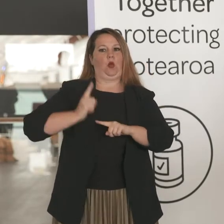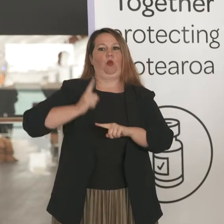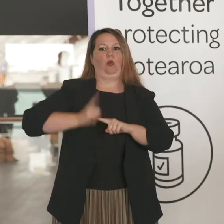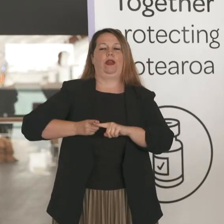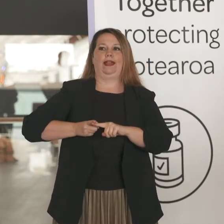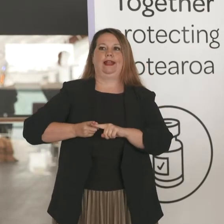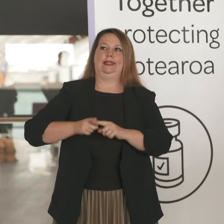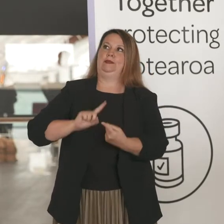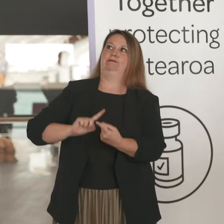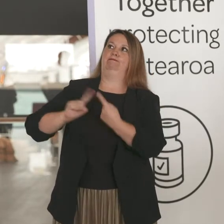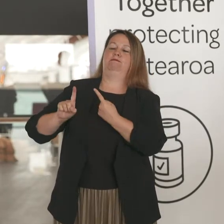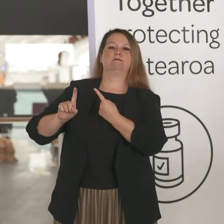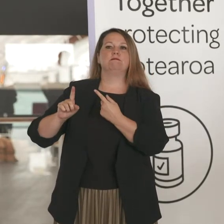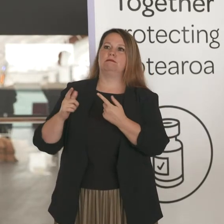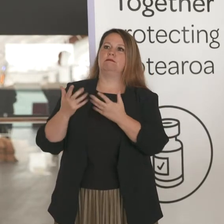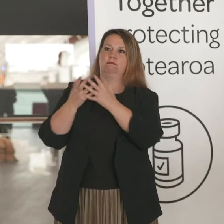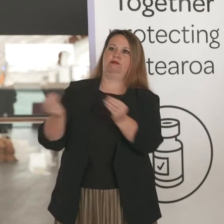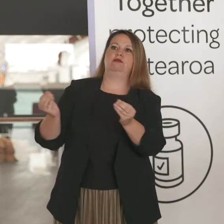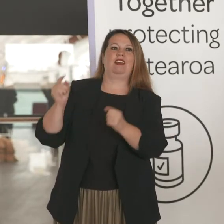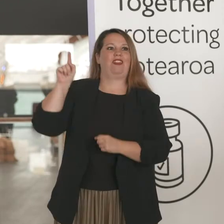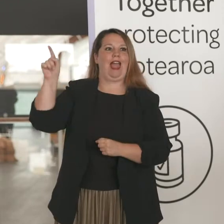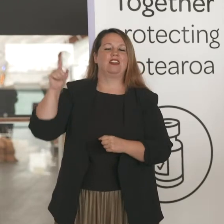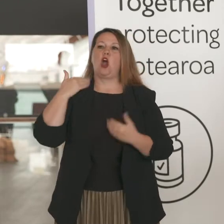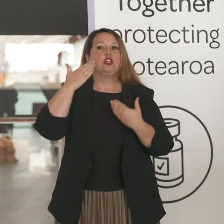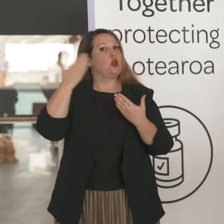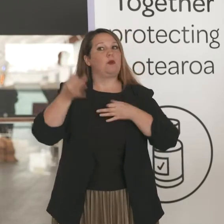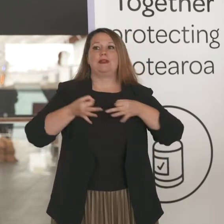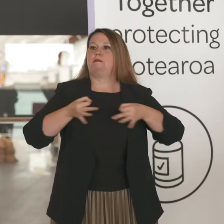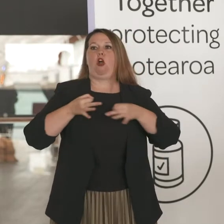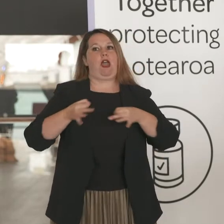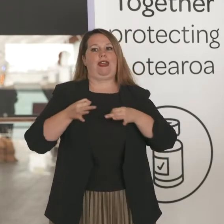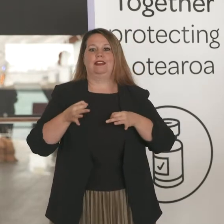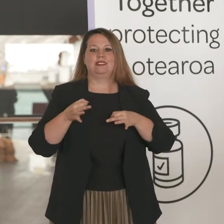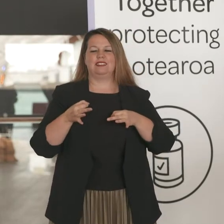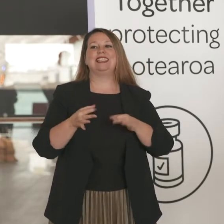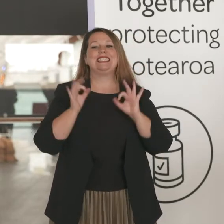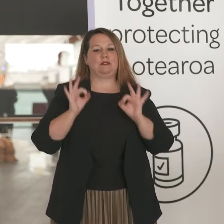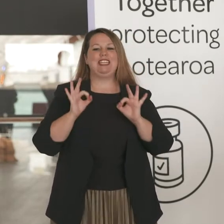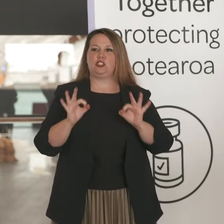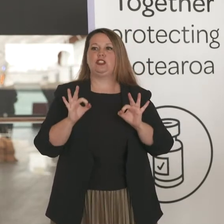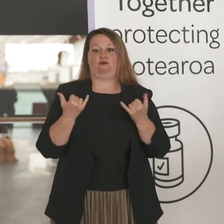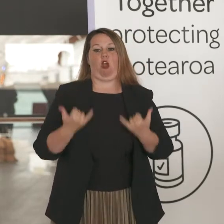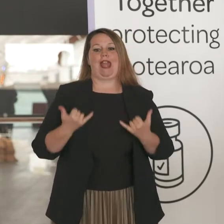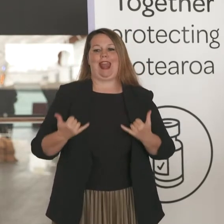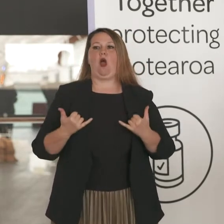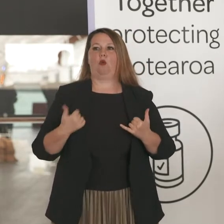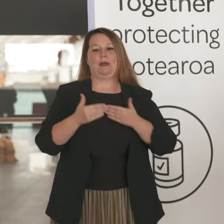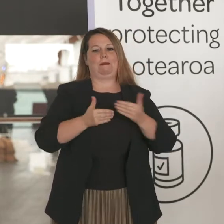what the plan is at the moment and in the current environment to address that issue.